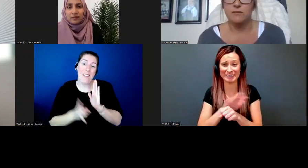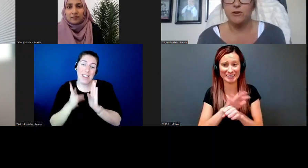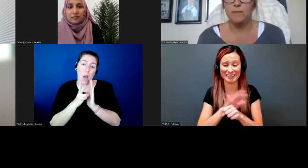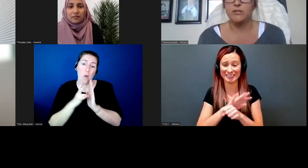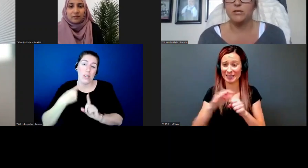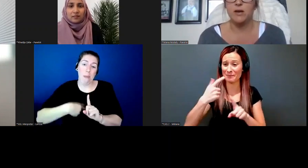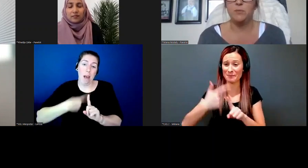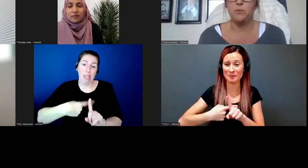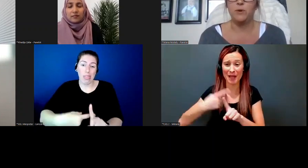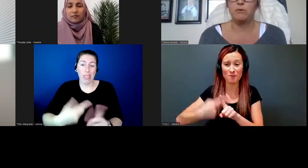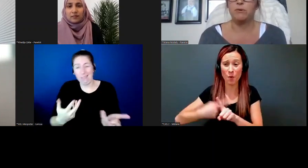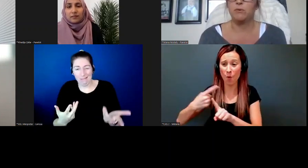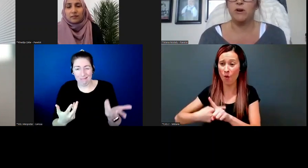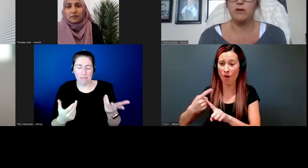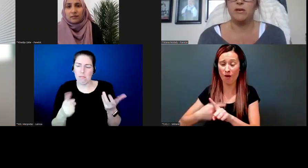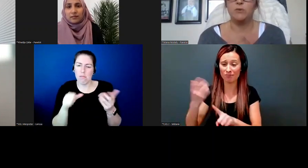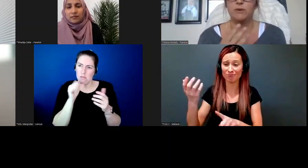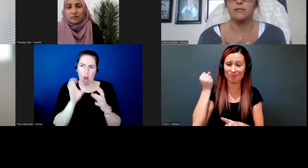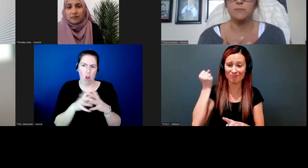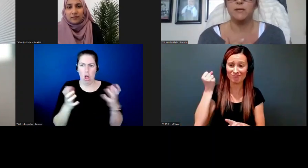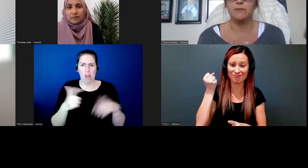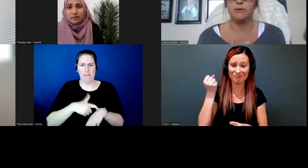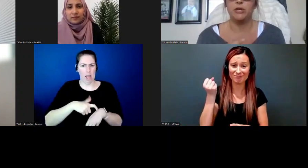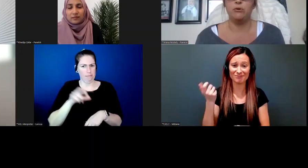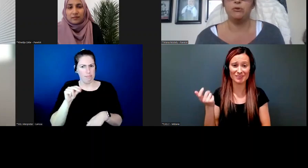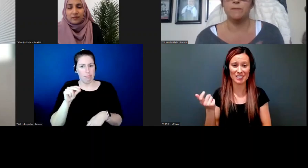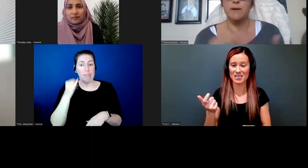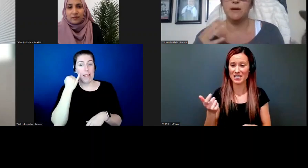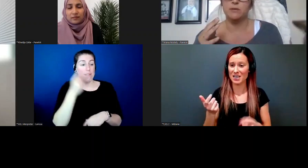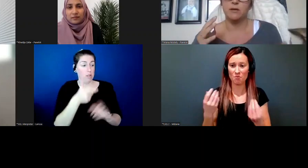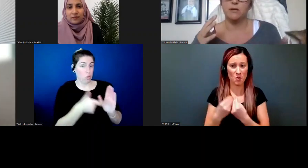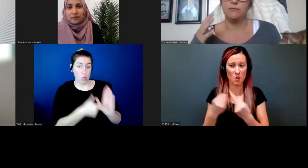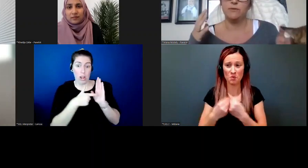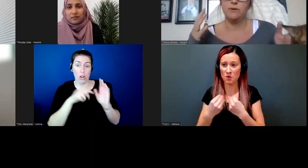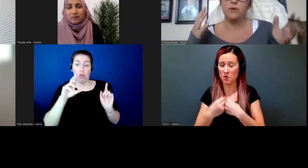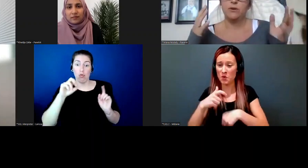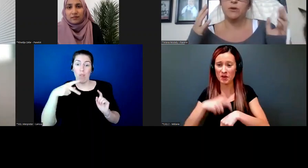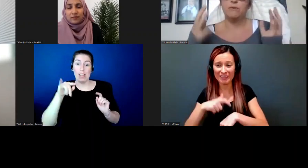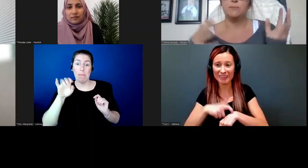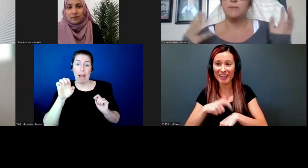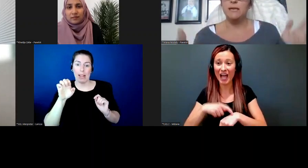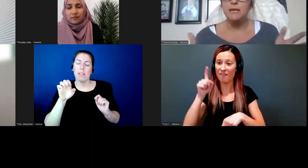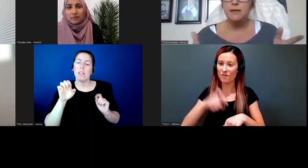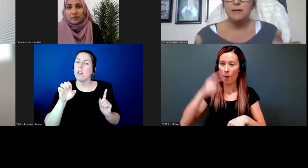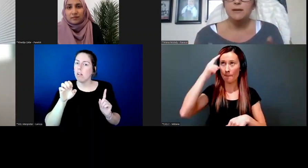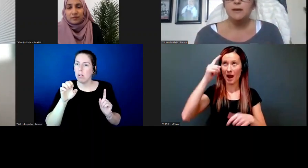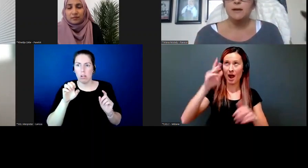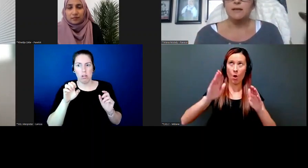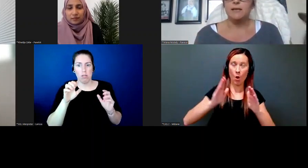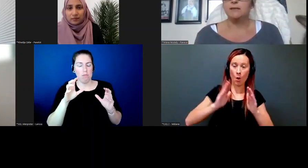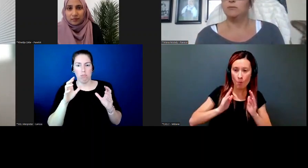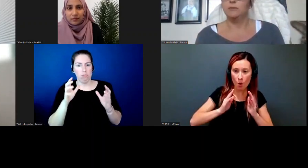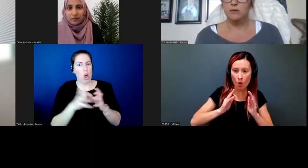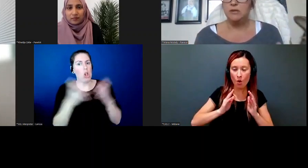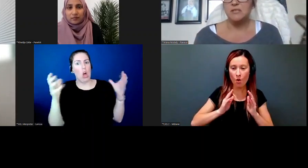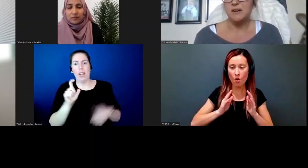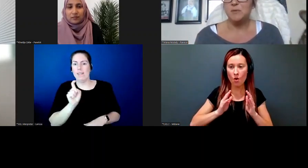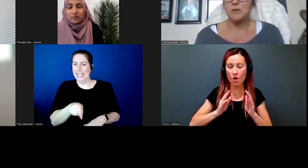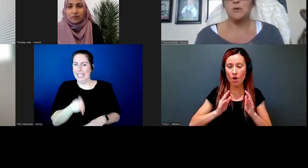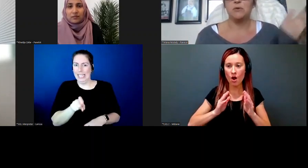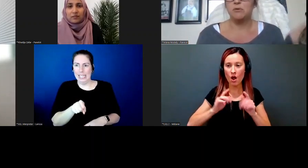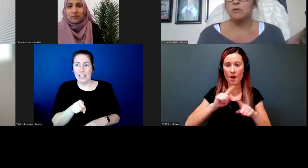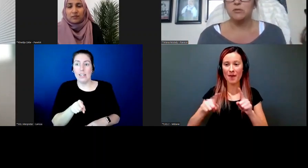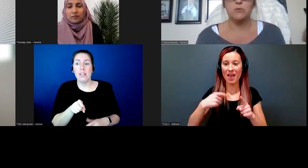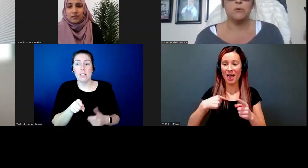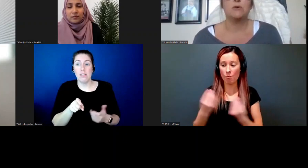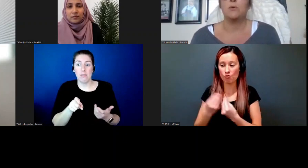that's not very much time when you're requiring a respite of a huge amount of respite need. That is literally time